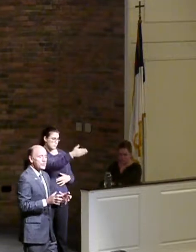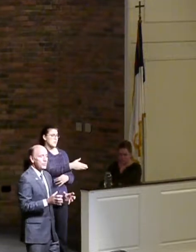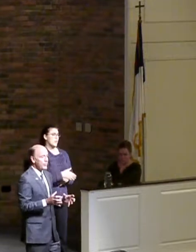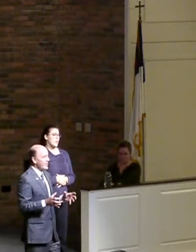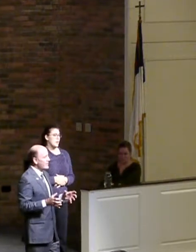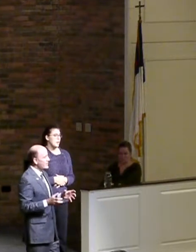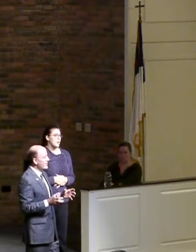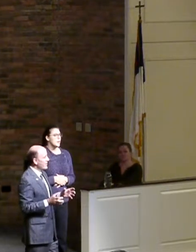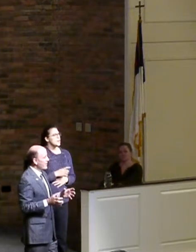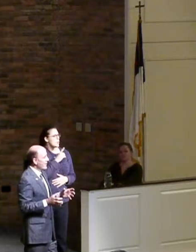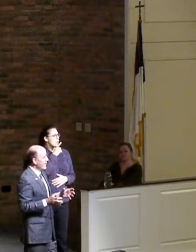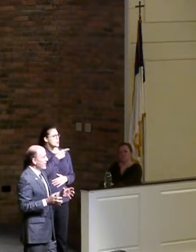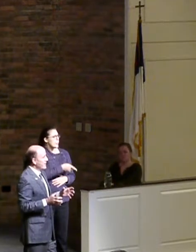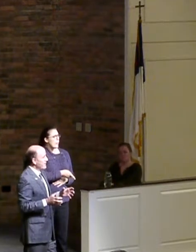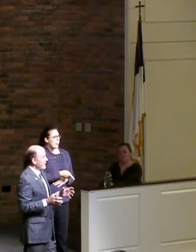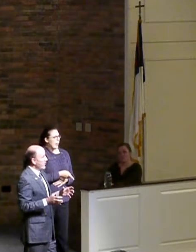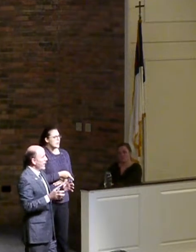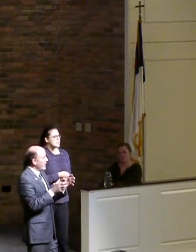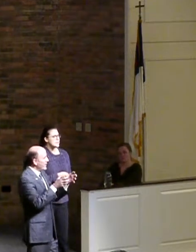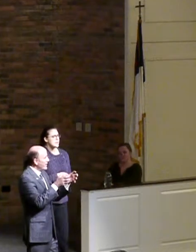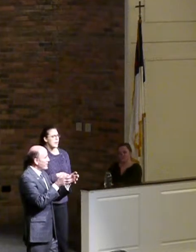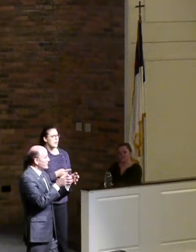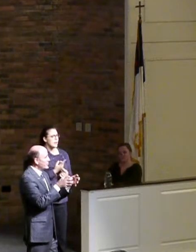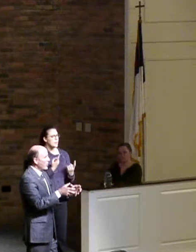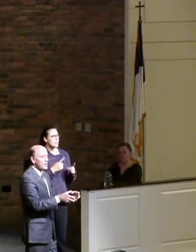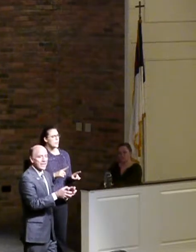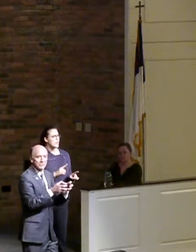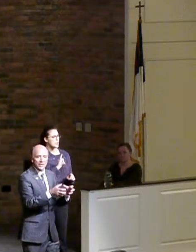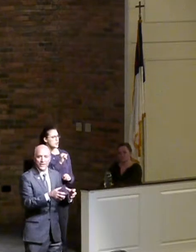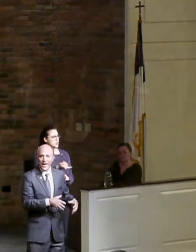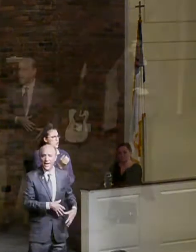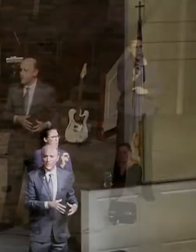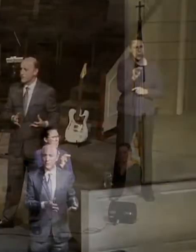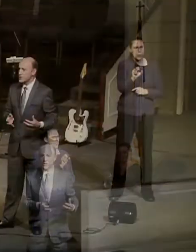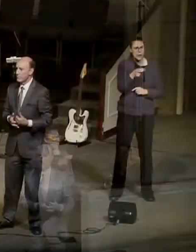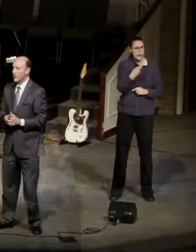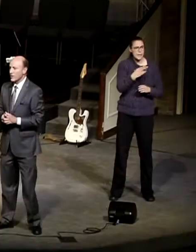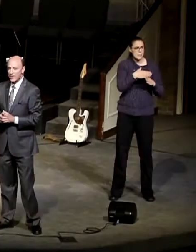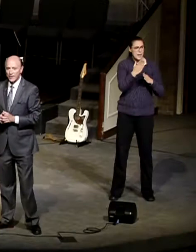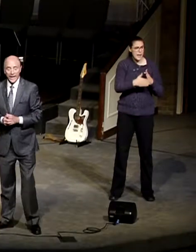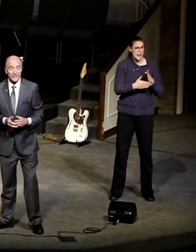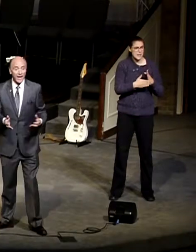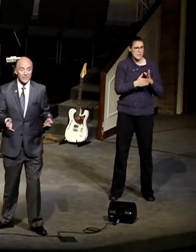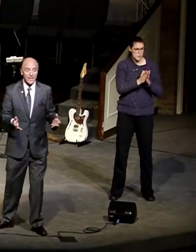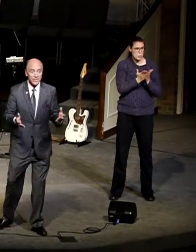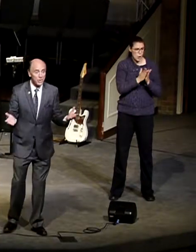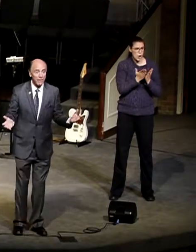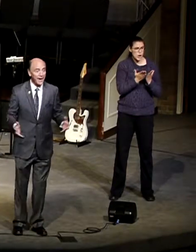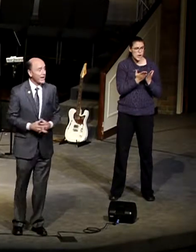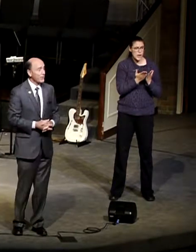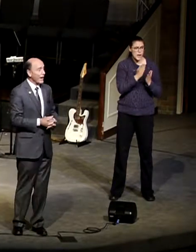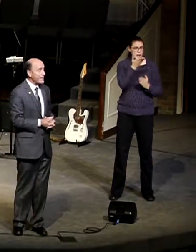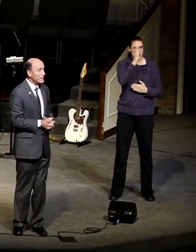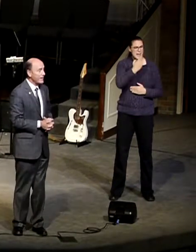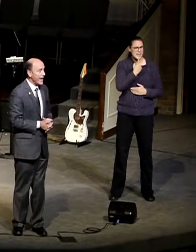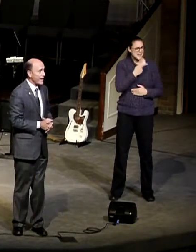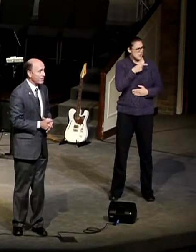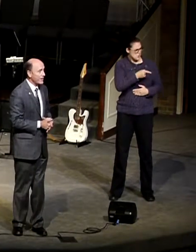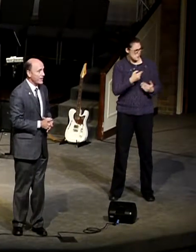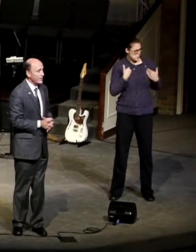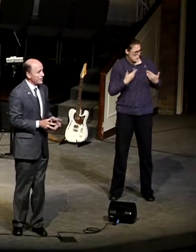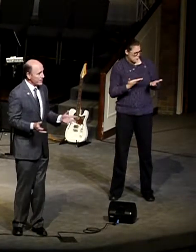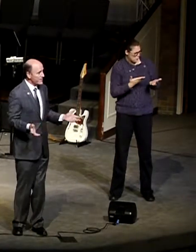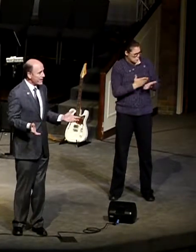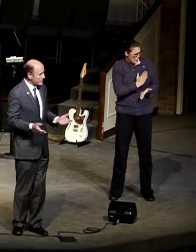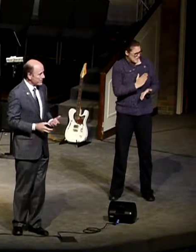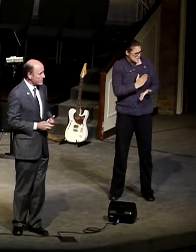know, the truth is, when Jonah comes to the end of this book and God says, "Do you have any right to be angry?"